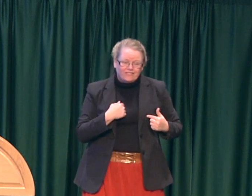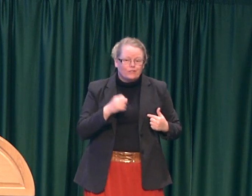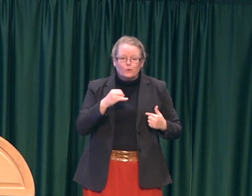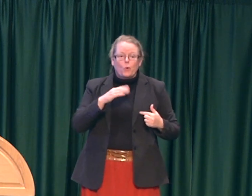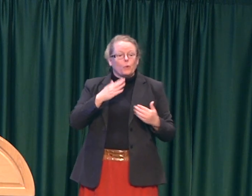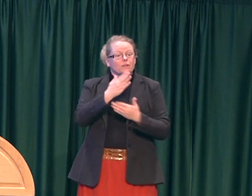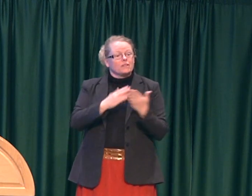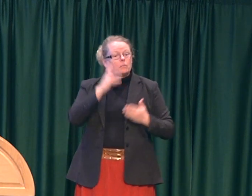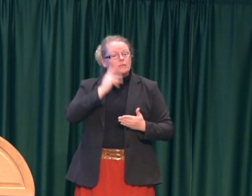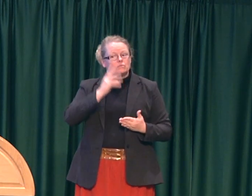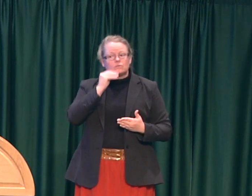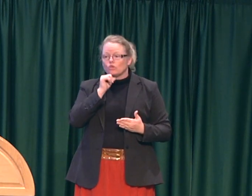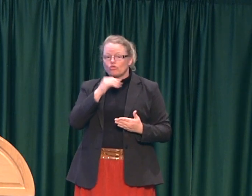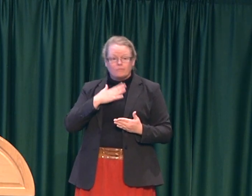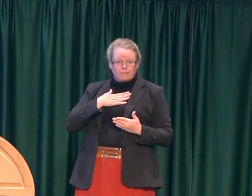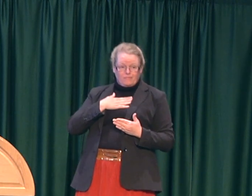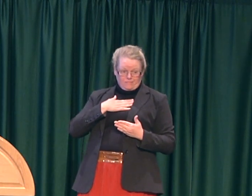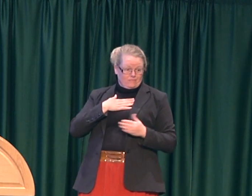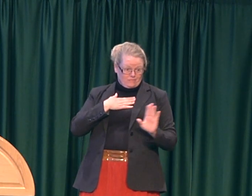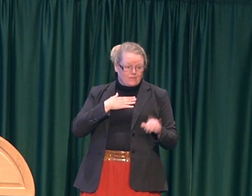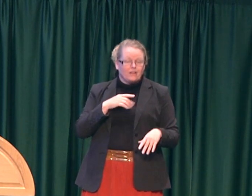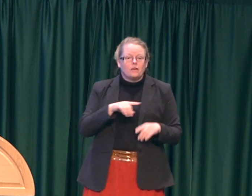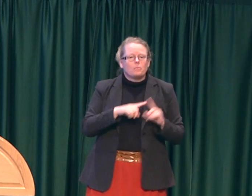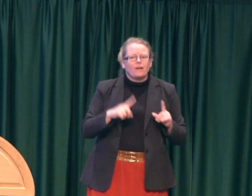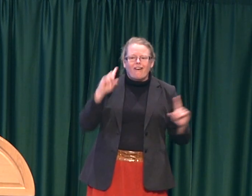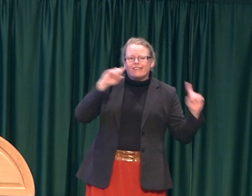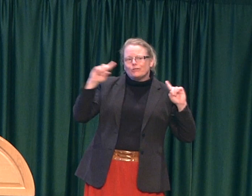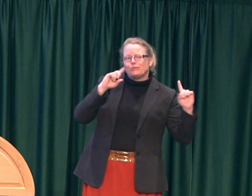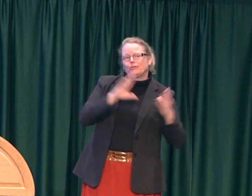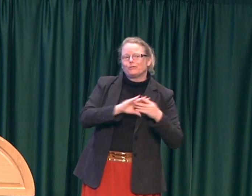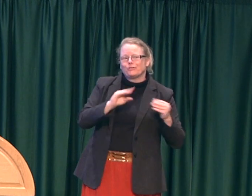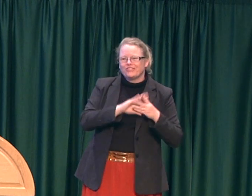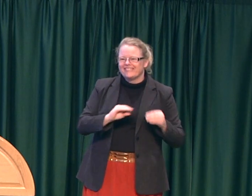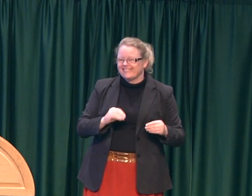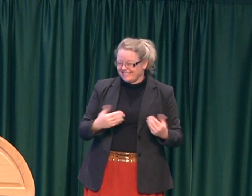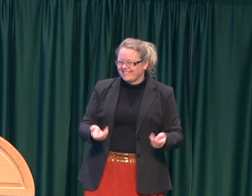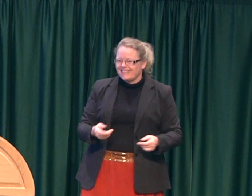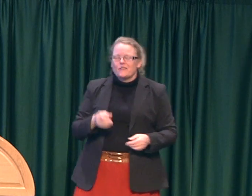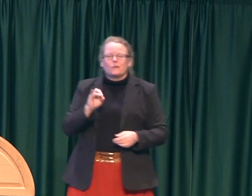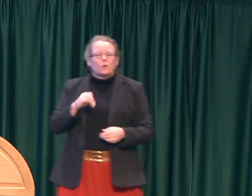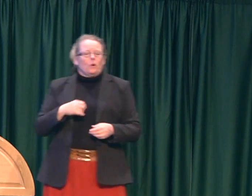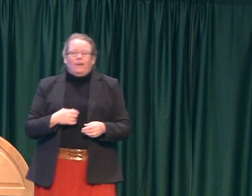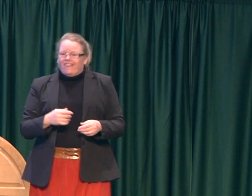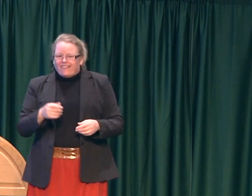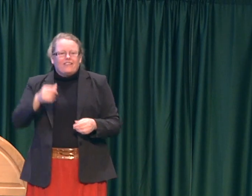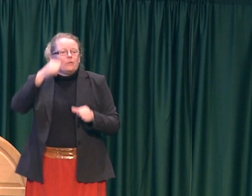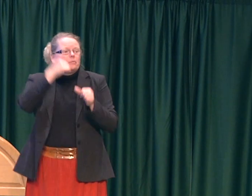Now, being a hearing person, this is not personal experience, but I have heard many anecdotes about